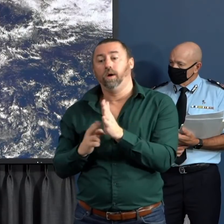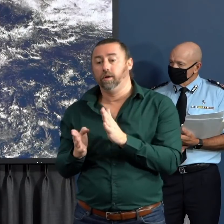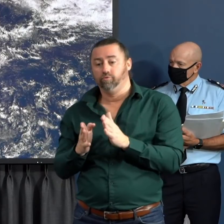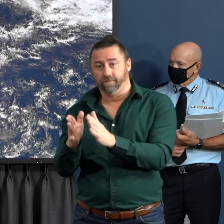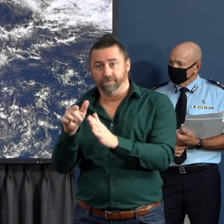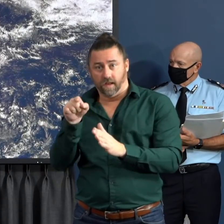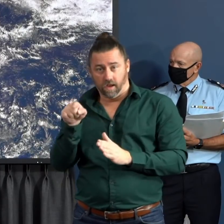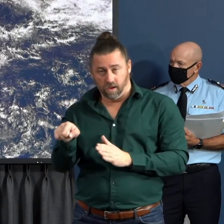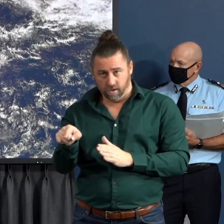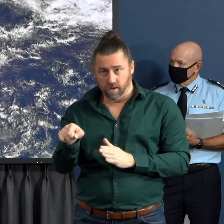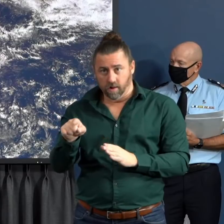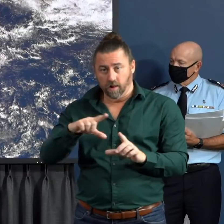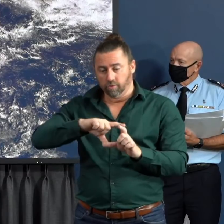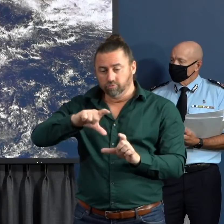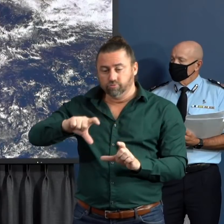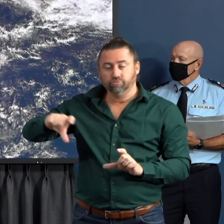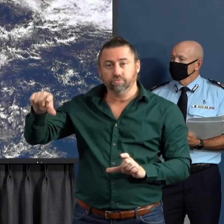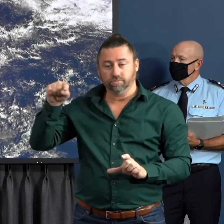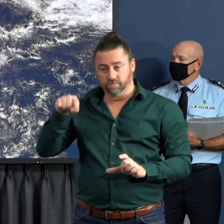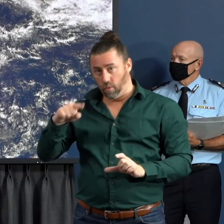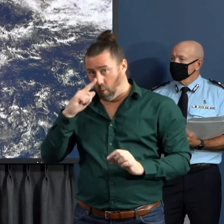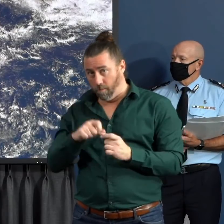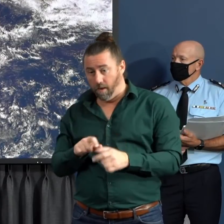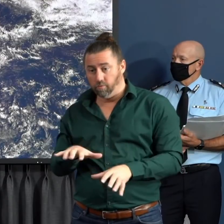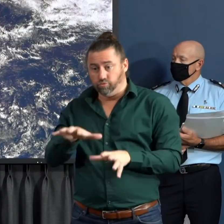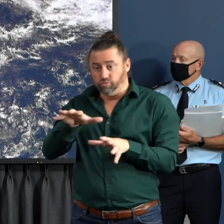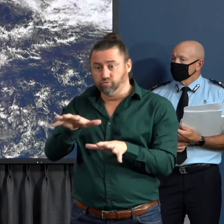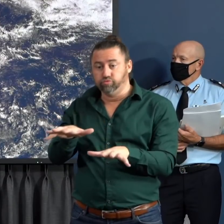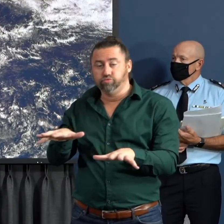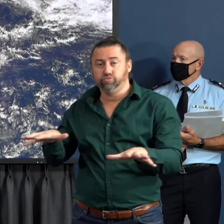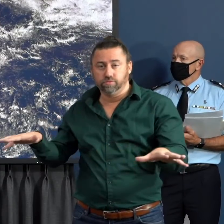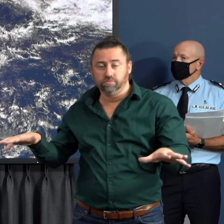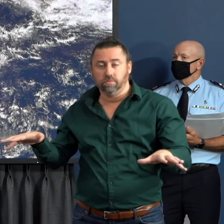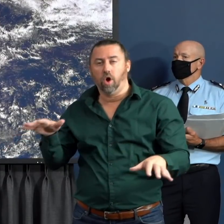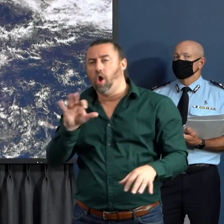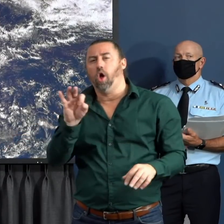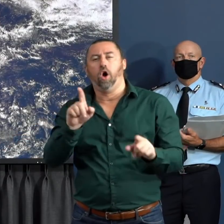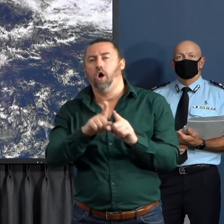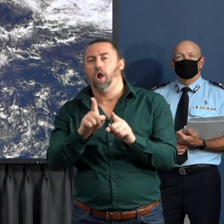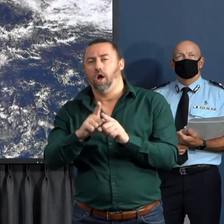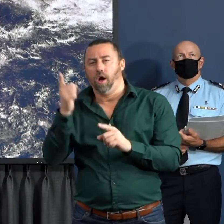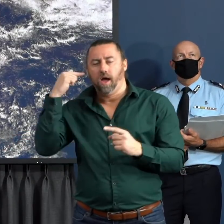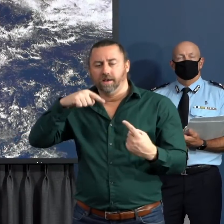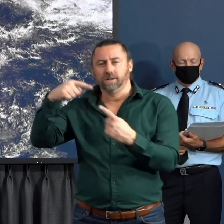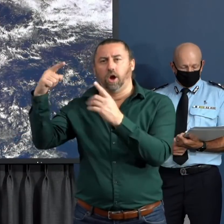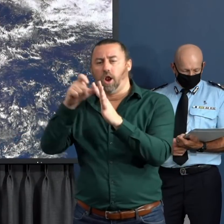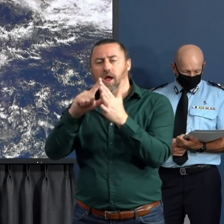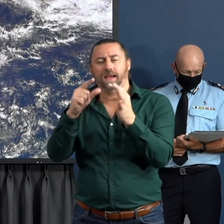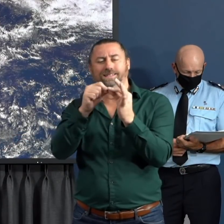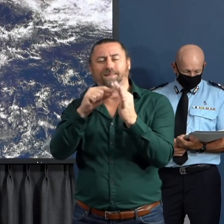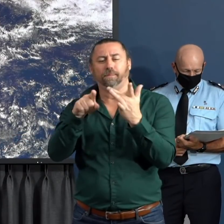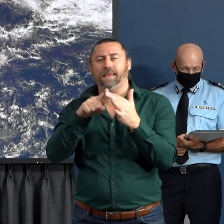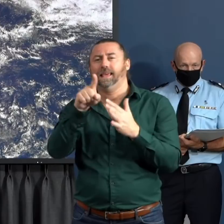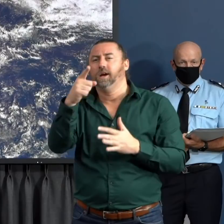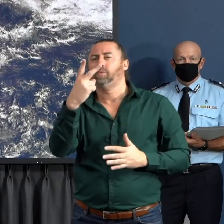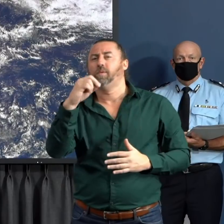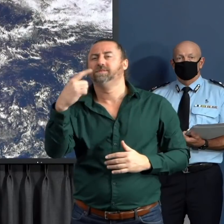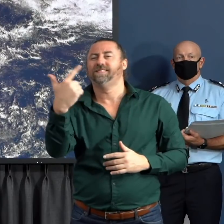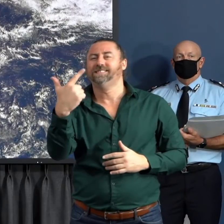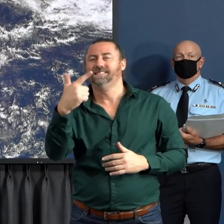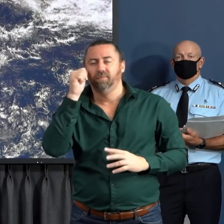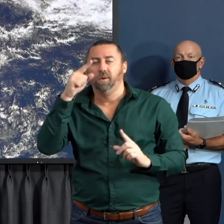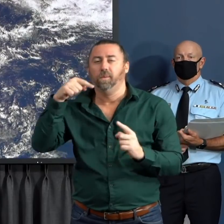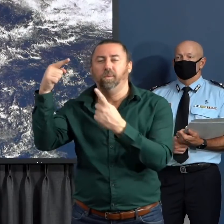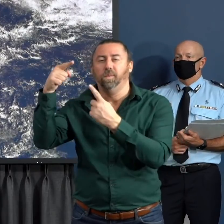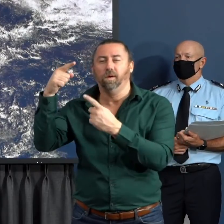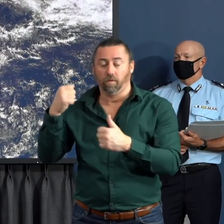along the Logan River. So we're not going to see totals as big as what we saw in Debbie in 2017, but we are expecting